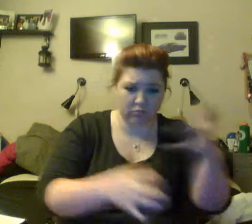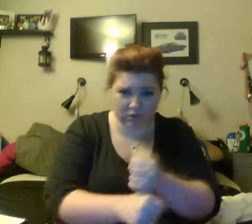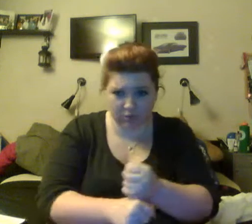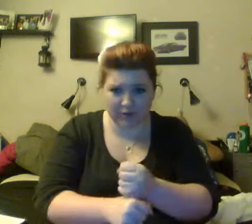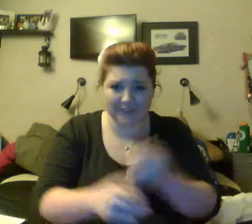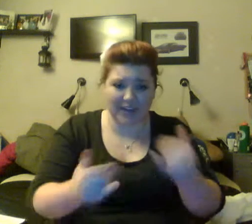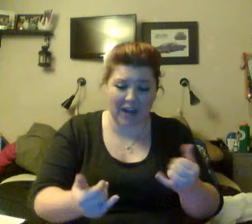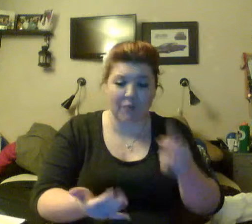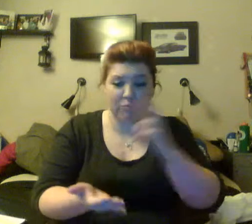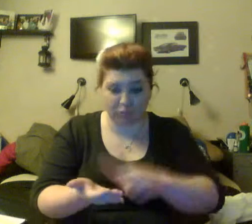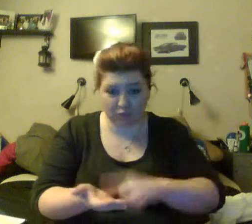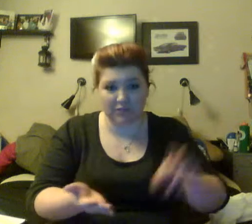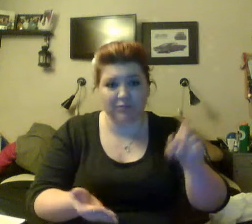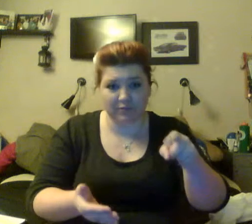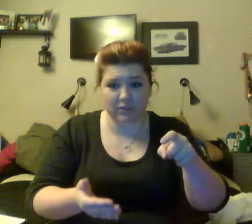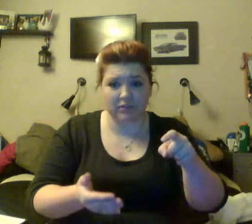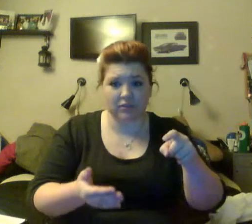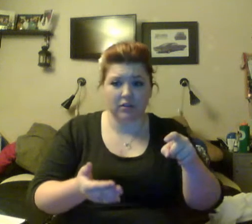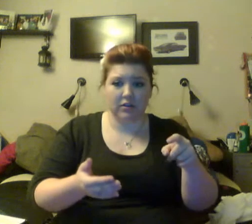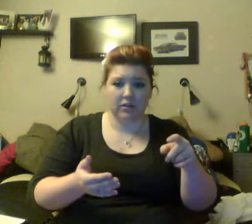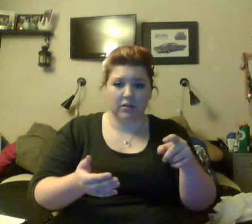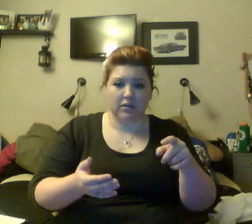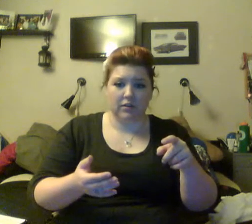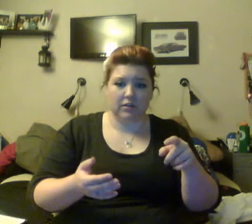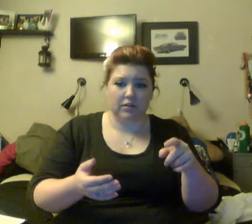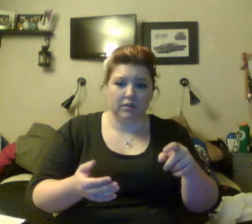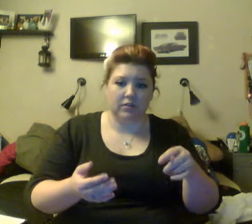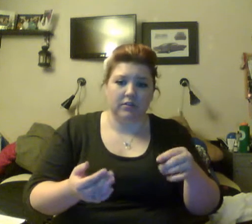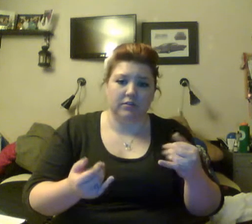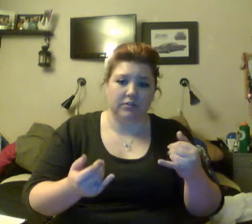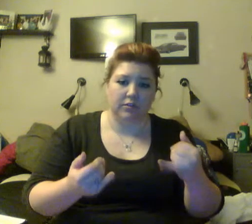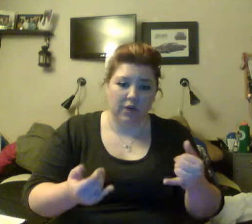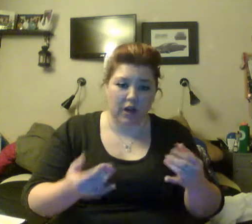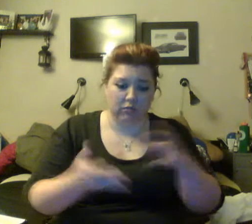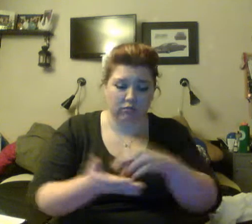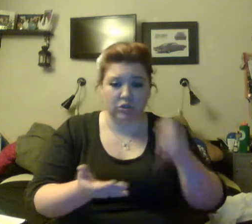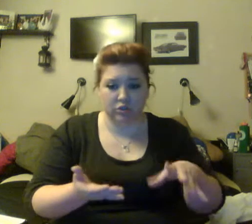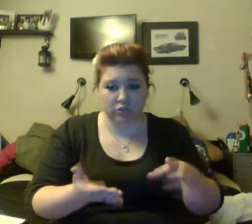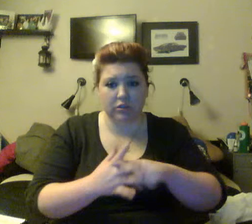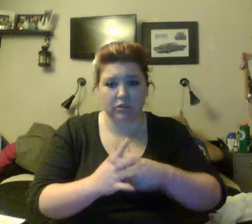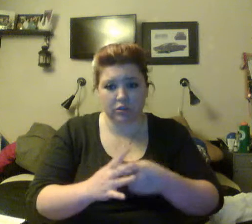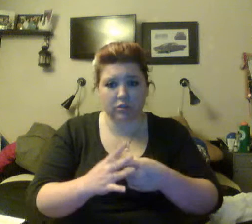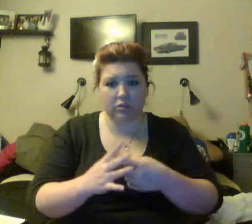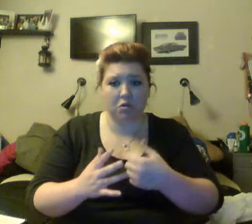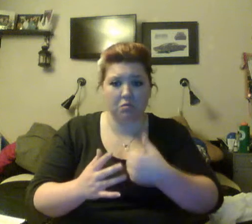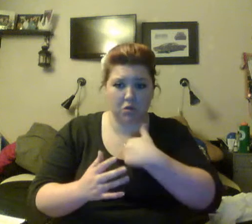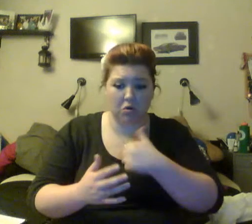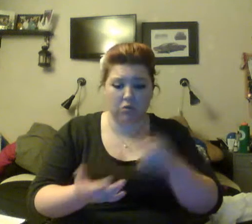start their own research project. And you can really arrange this however you'd like. I usually have students practice the skills that I'm working